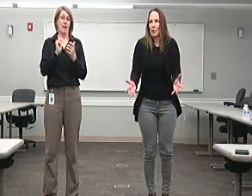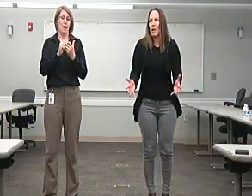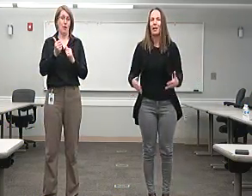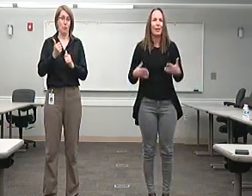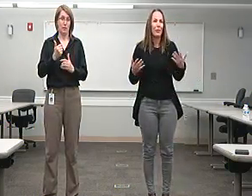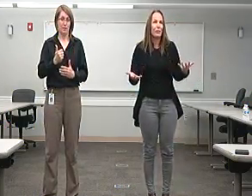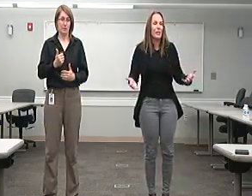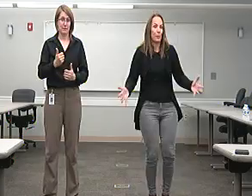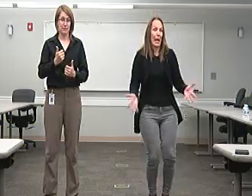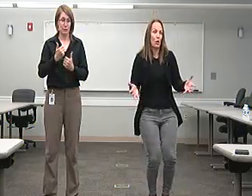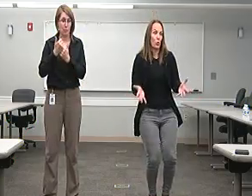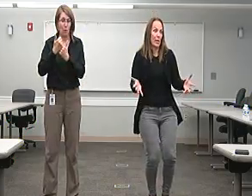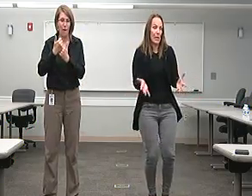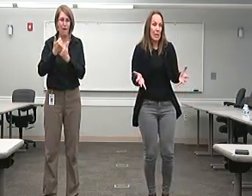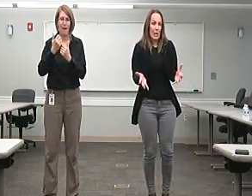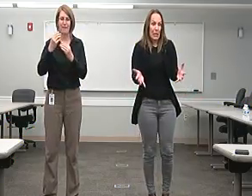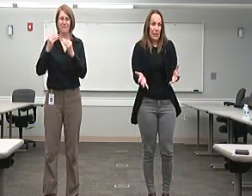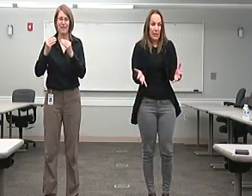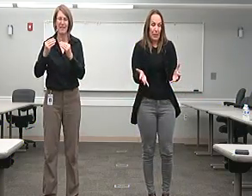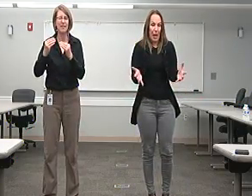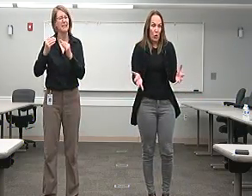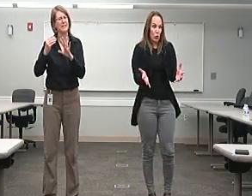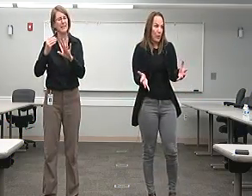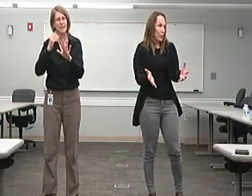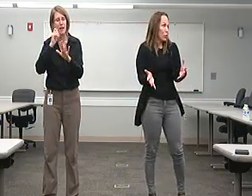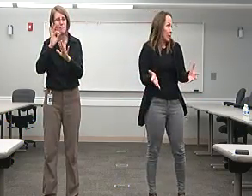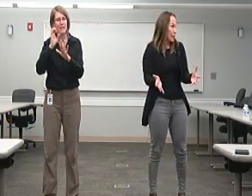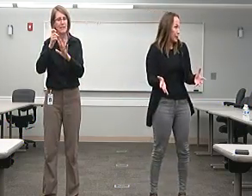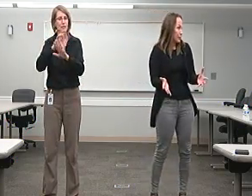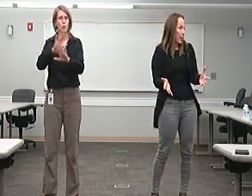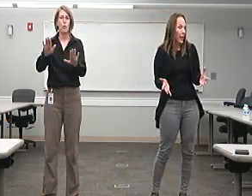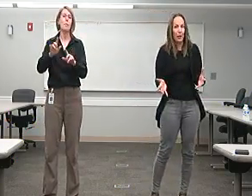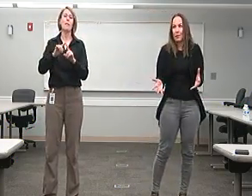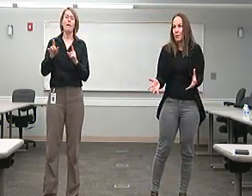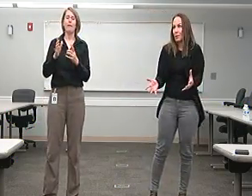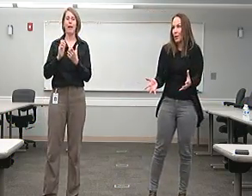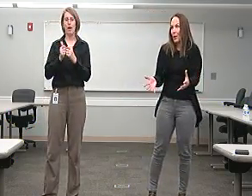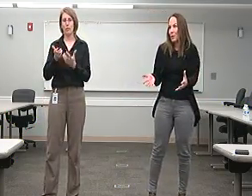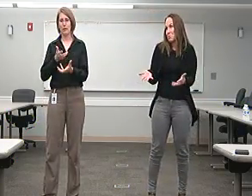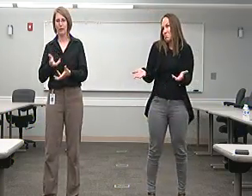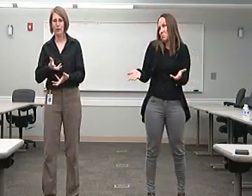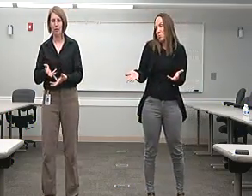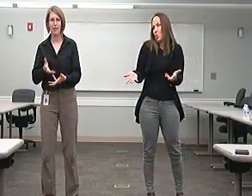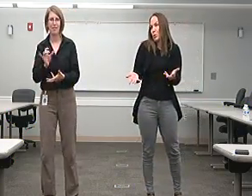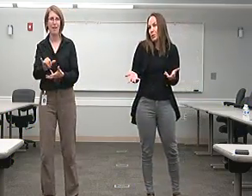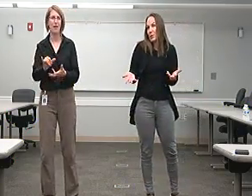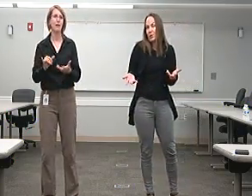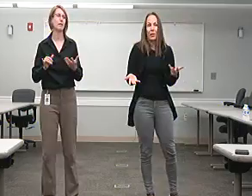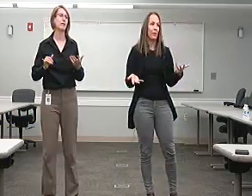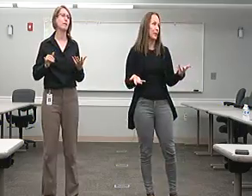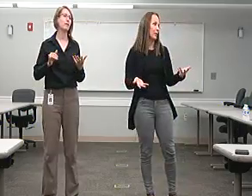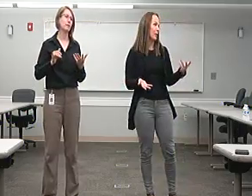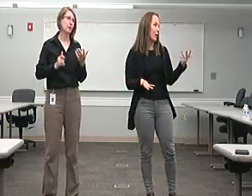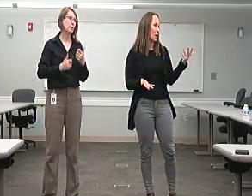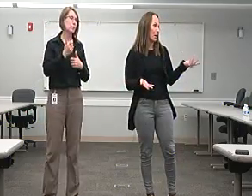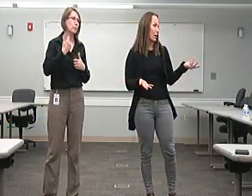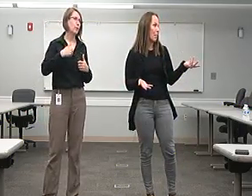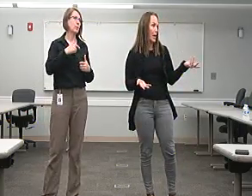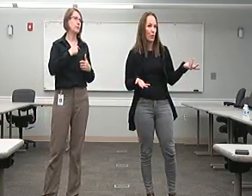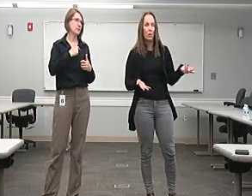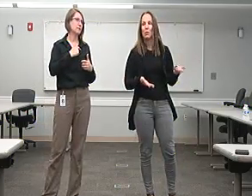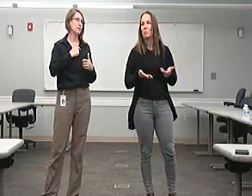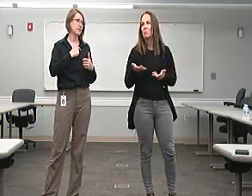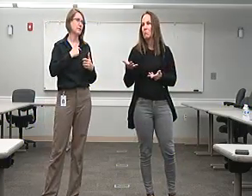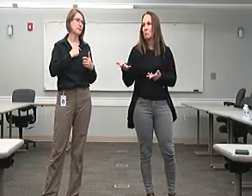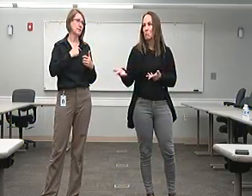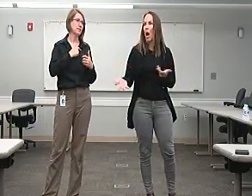but how do we do this? And most of us are given a medical